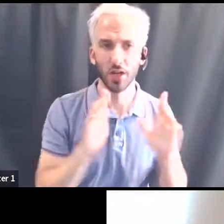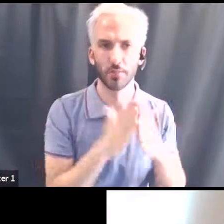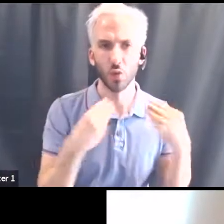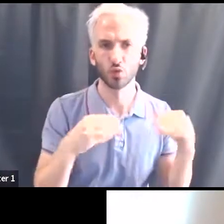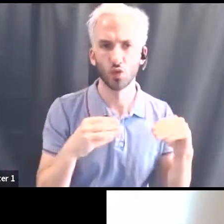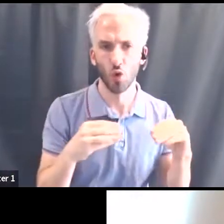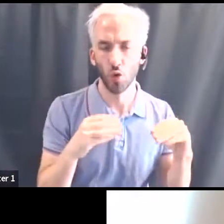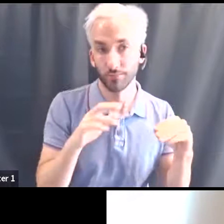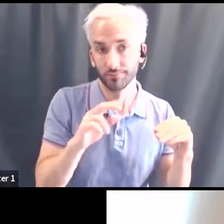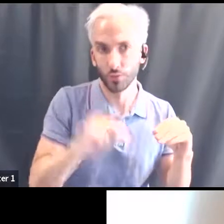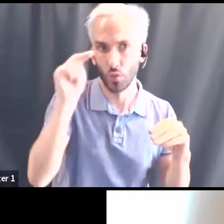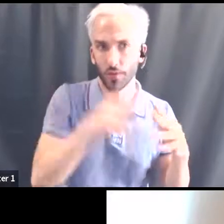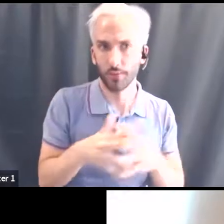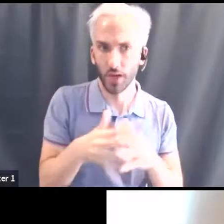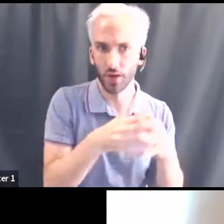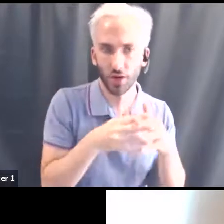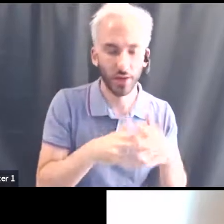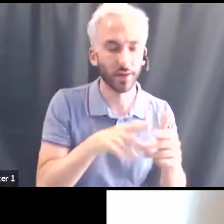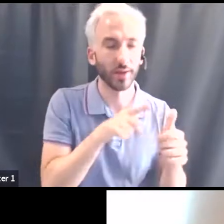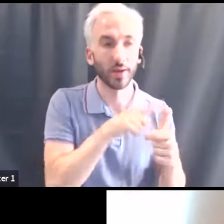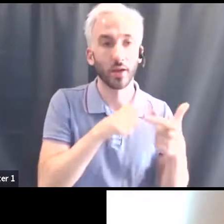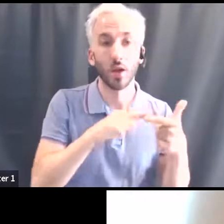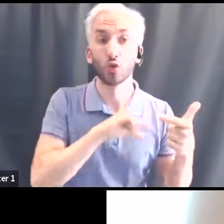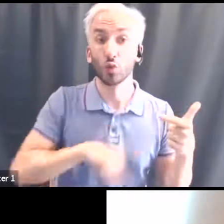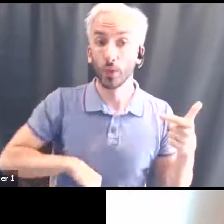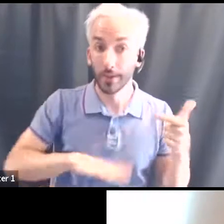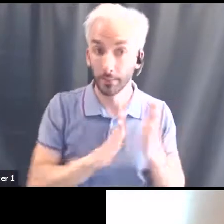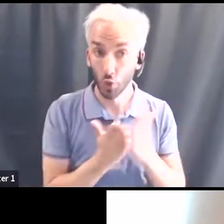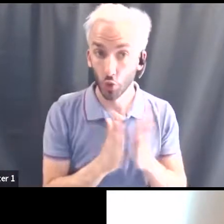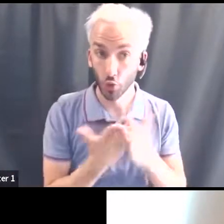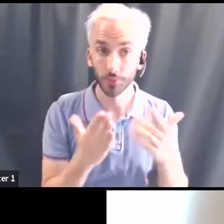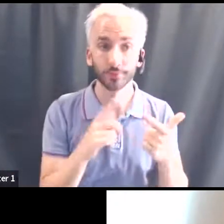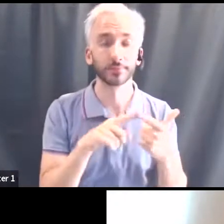from Queen Books. You can get it from